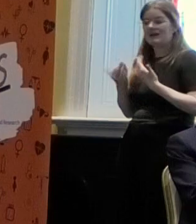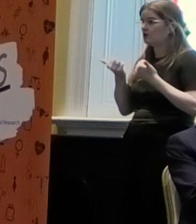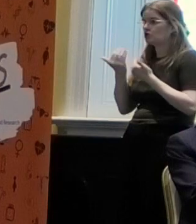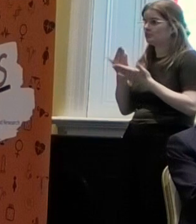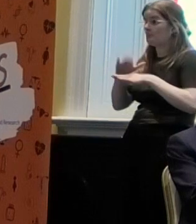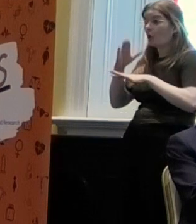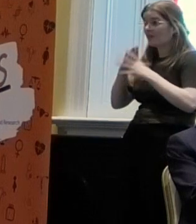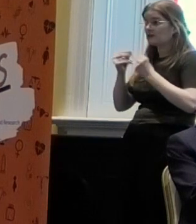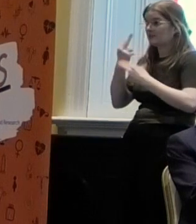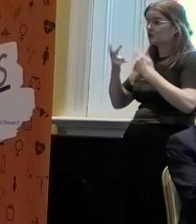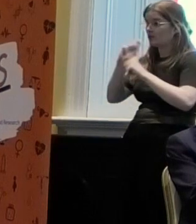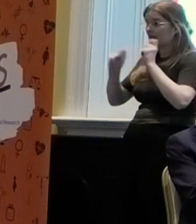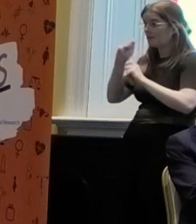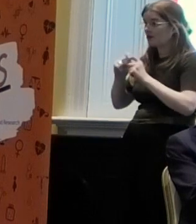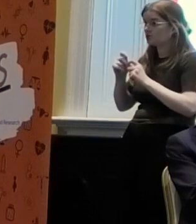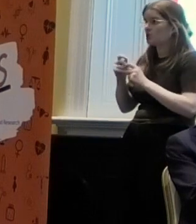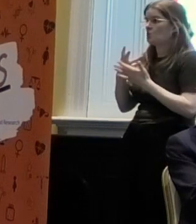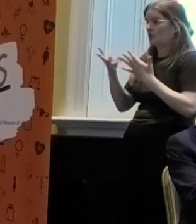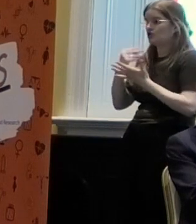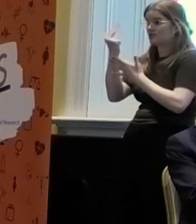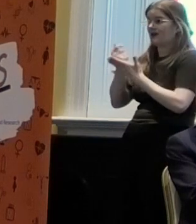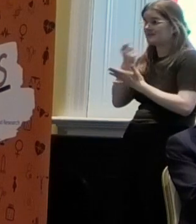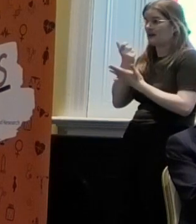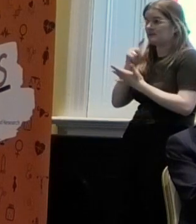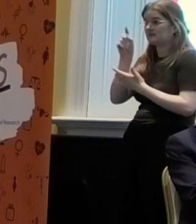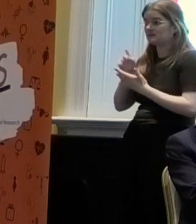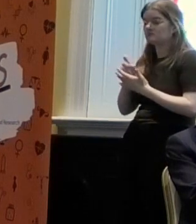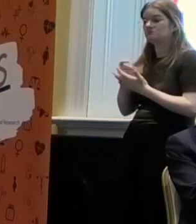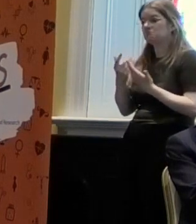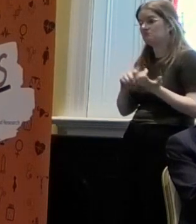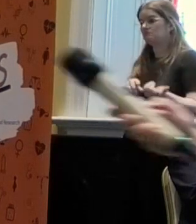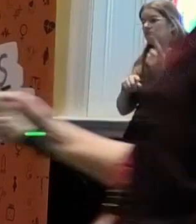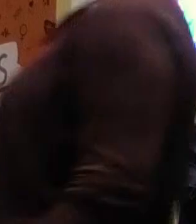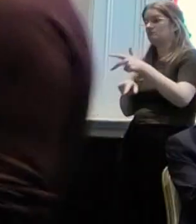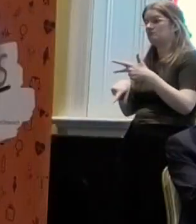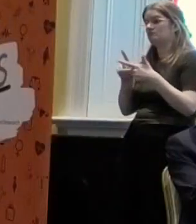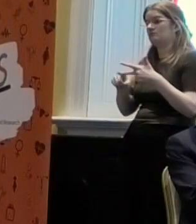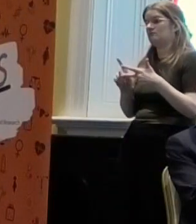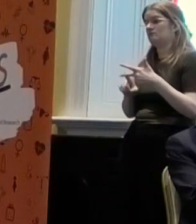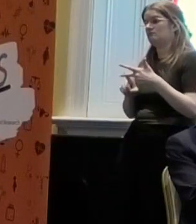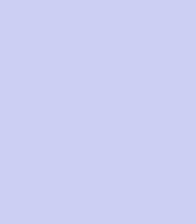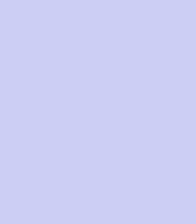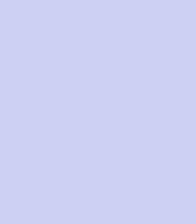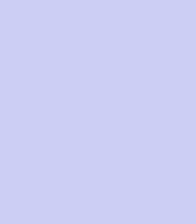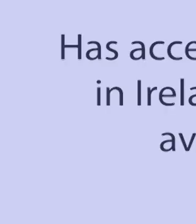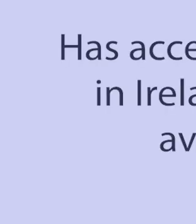Great, thank you. And we have a question over here as well. Just if you, yeah, well done.